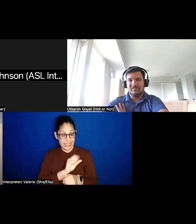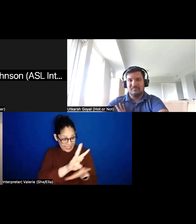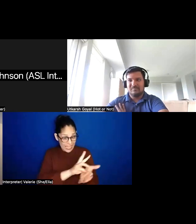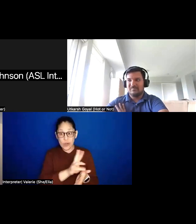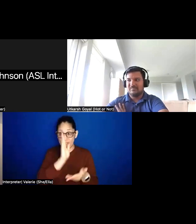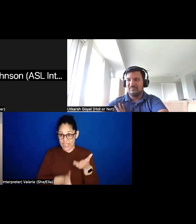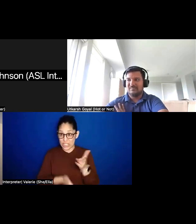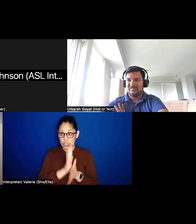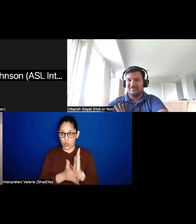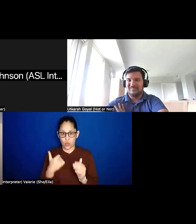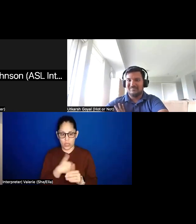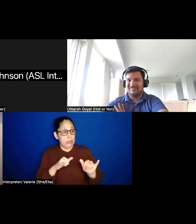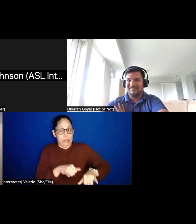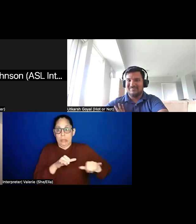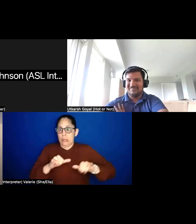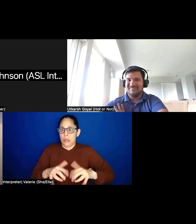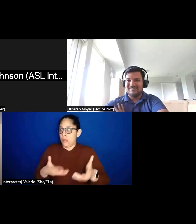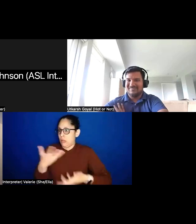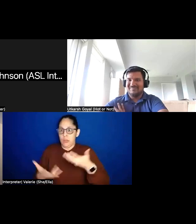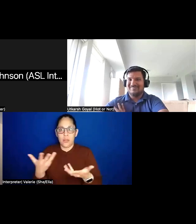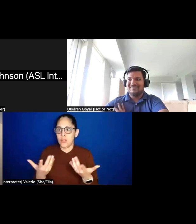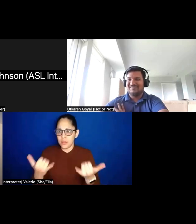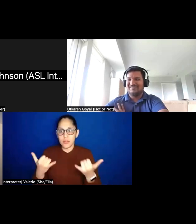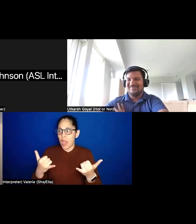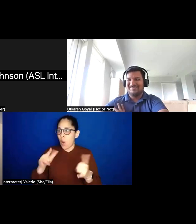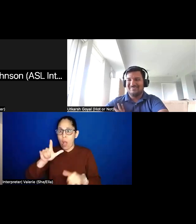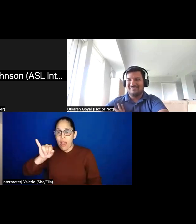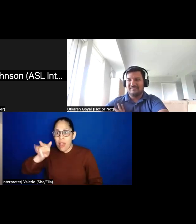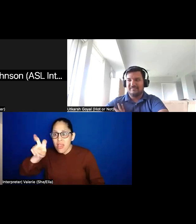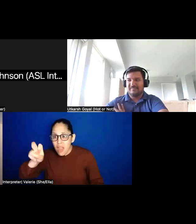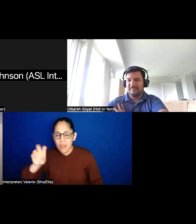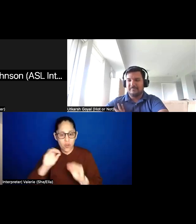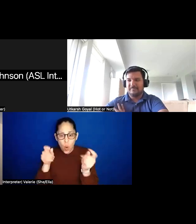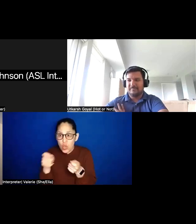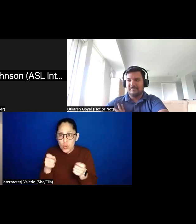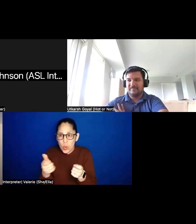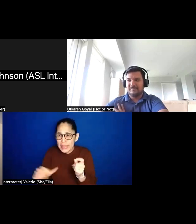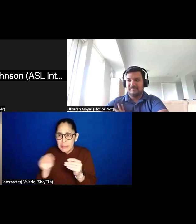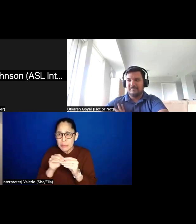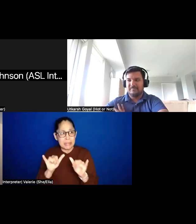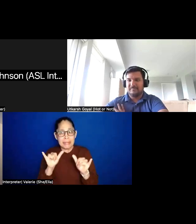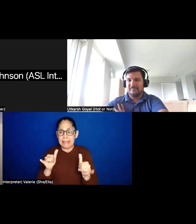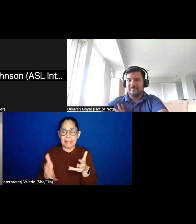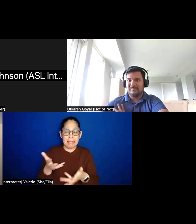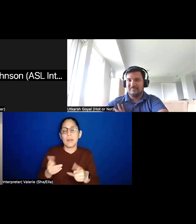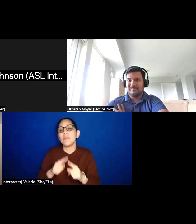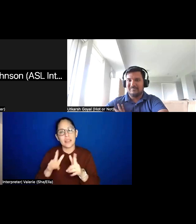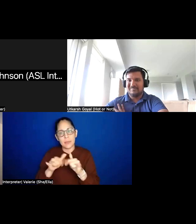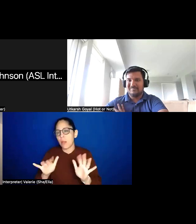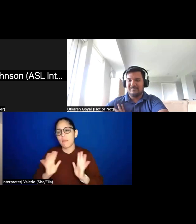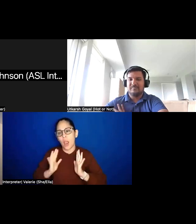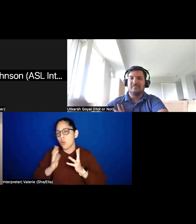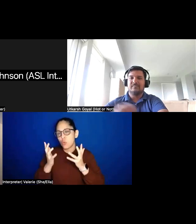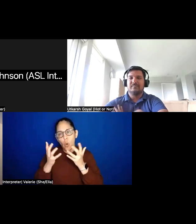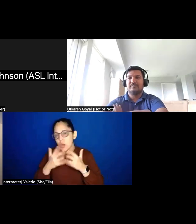suddenly we were like, oh, we're now live and we don't have control anymore. But it was all fine. It's